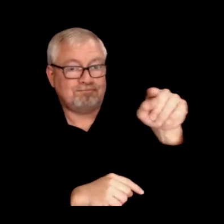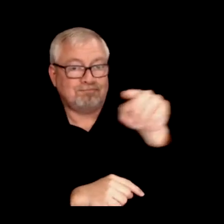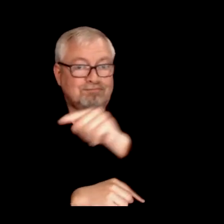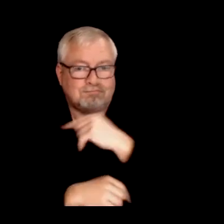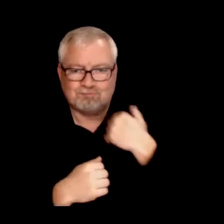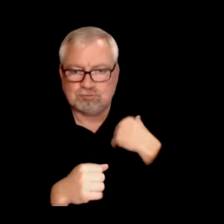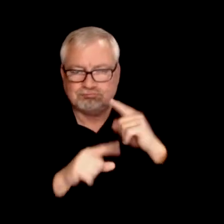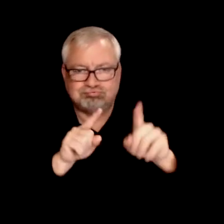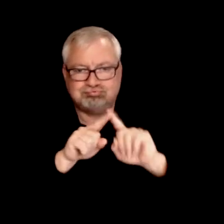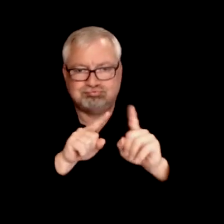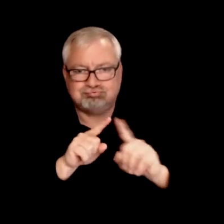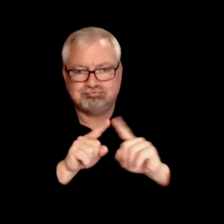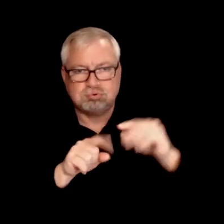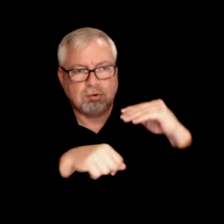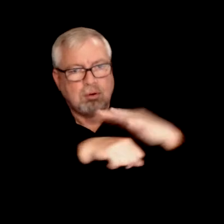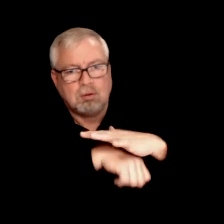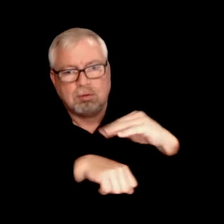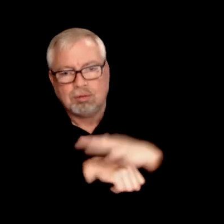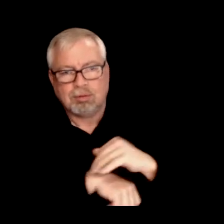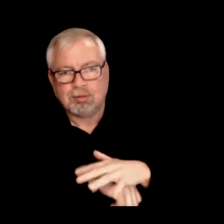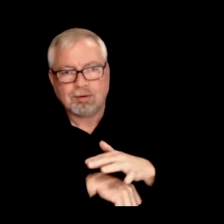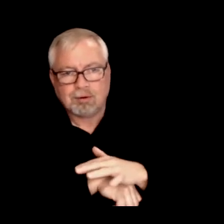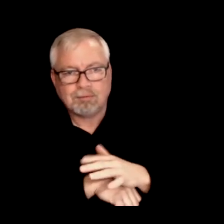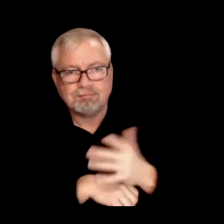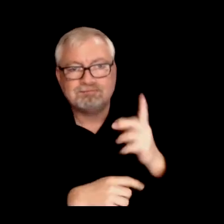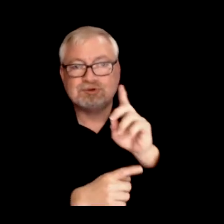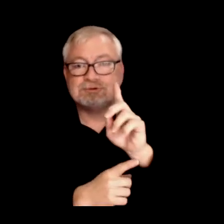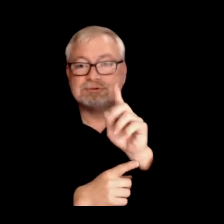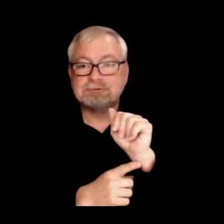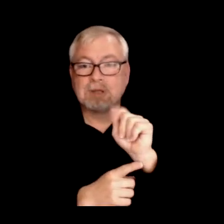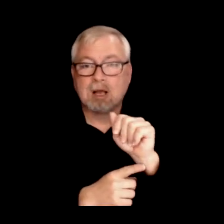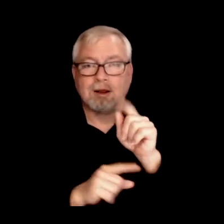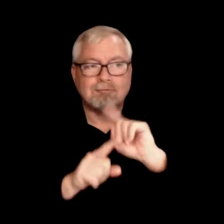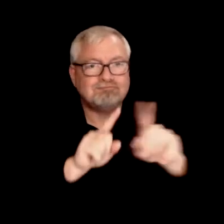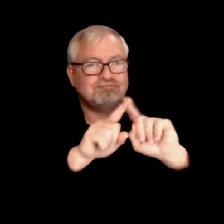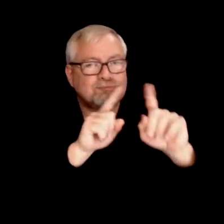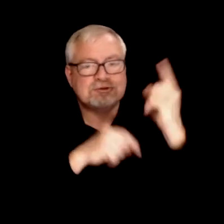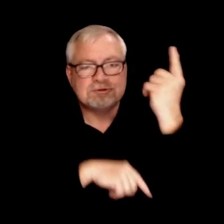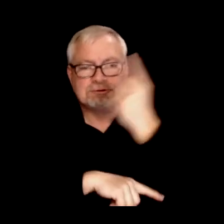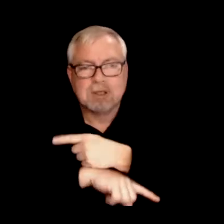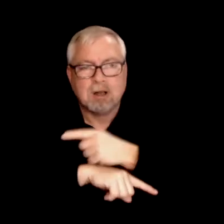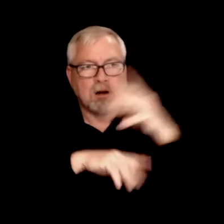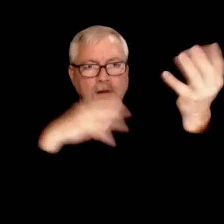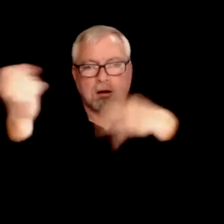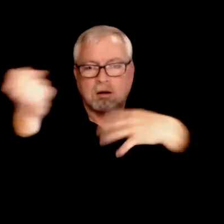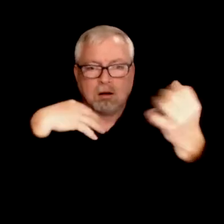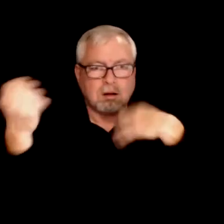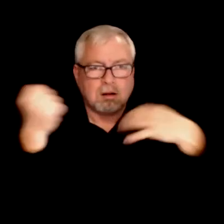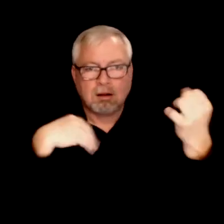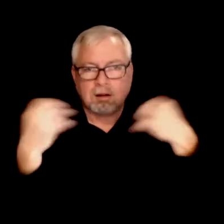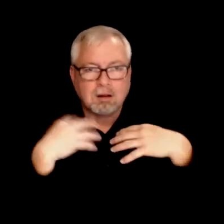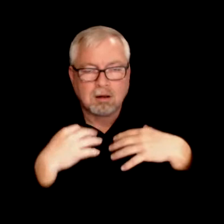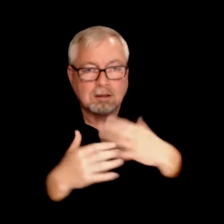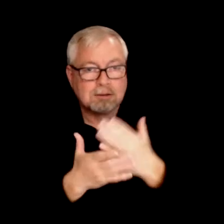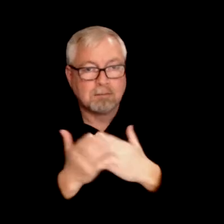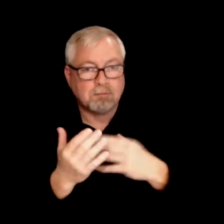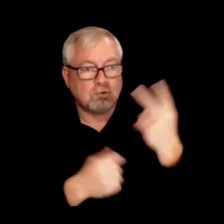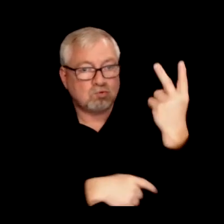multiple factors and it's data from multiple days. So yeah, 2 days of testing will